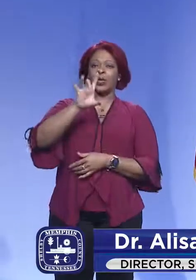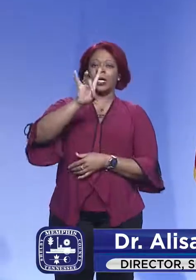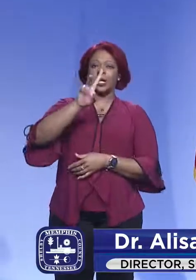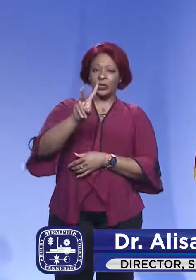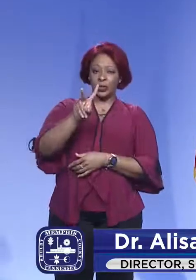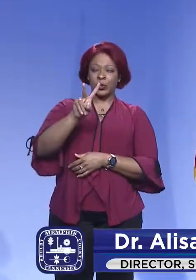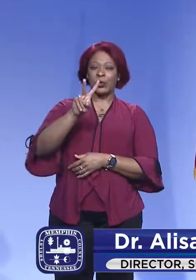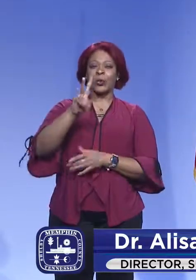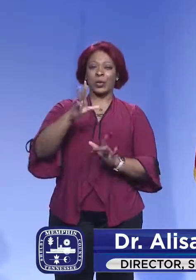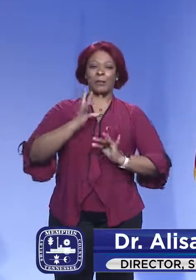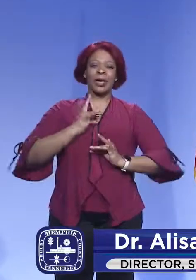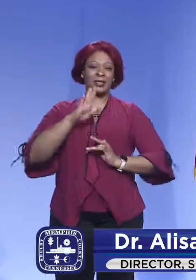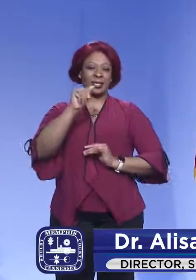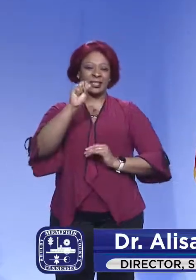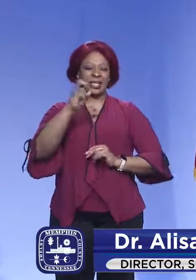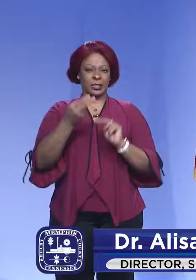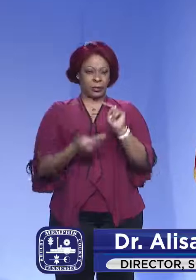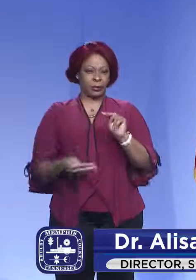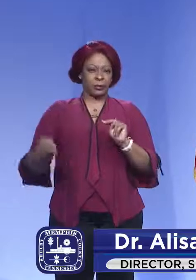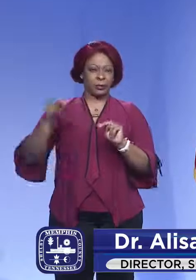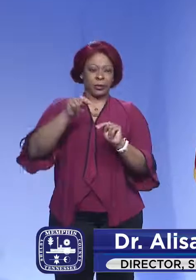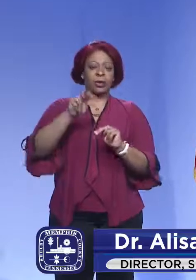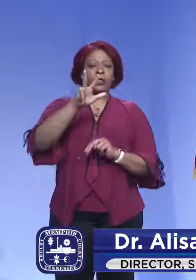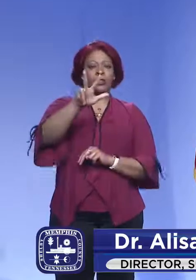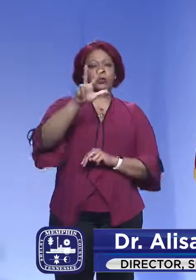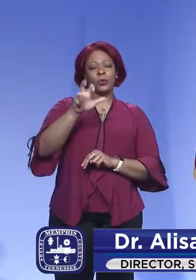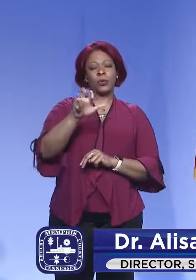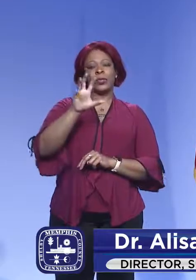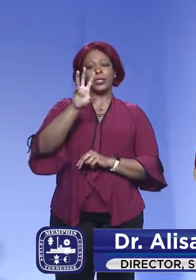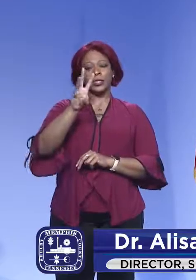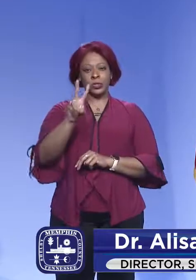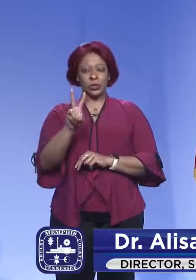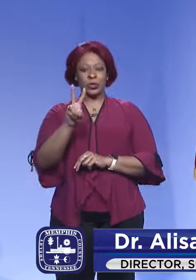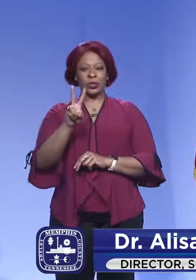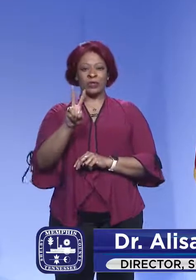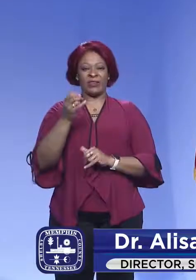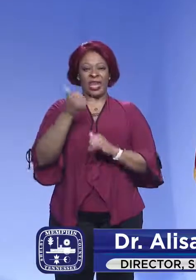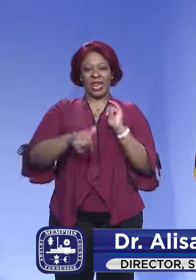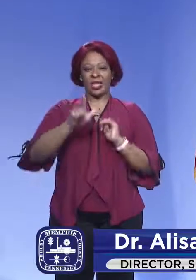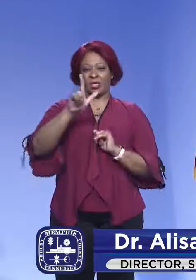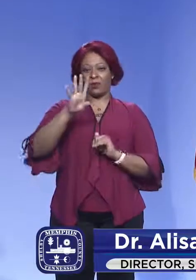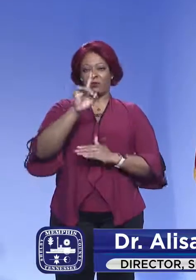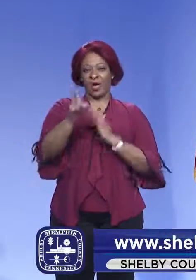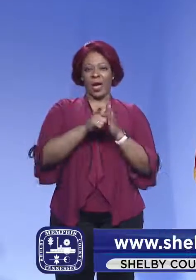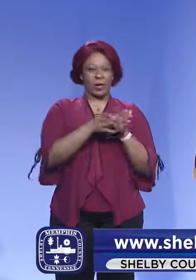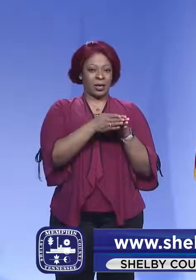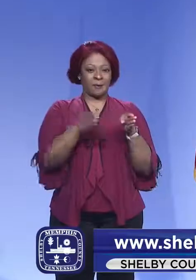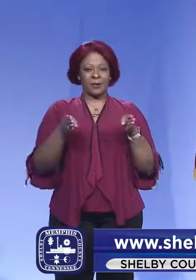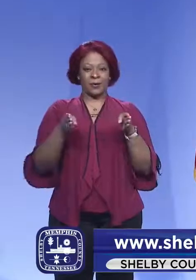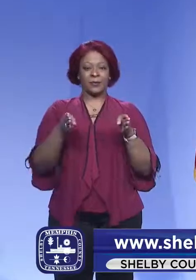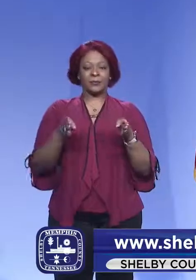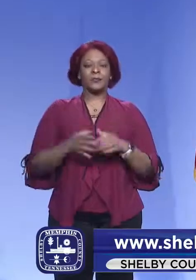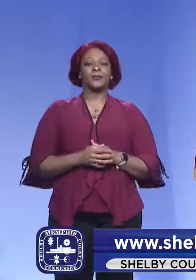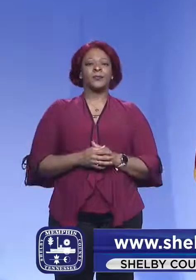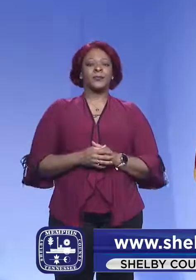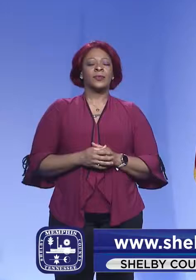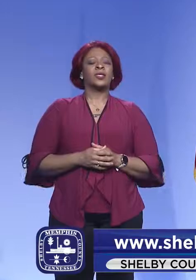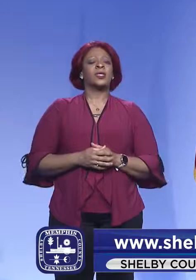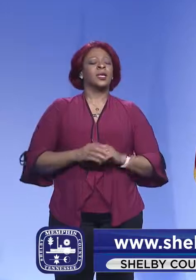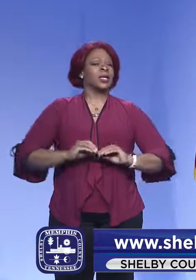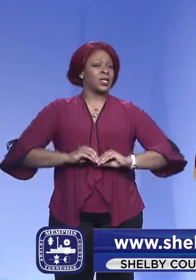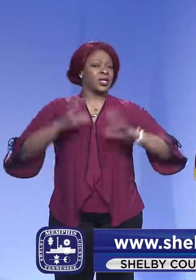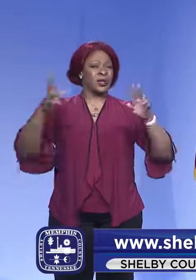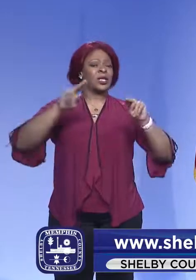78,382 cases. That's an increase of 362 over a 24-hour period. That's clearly